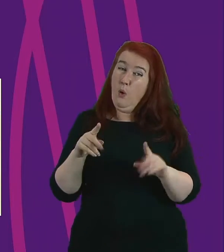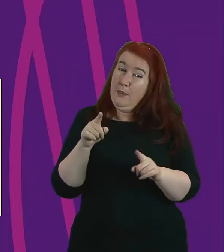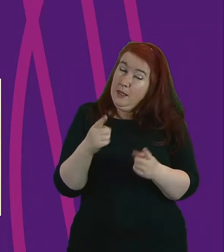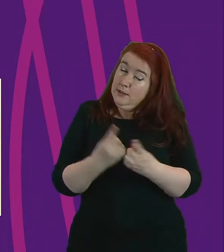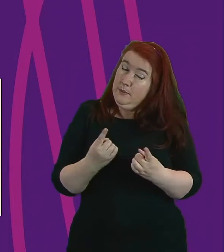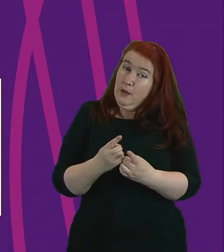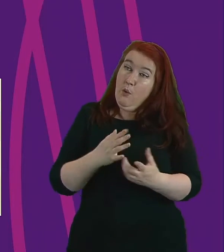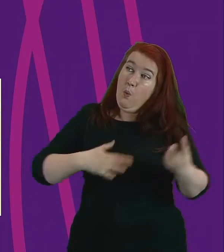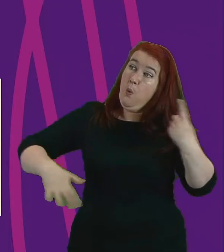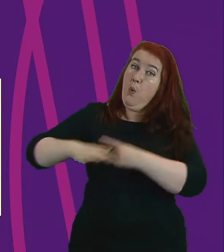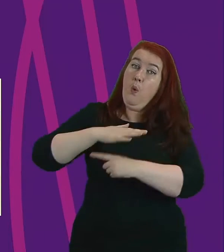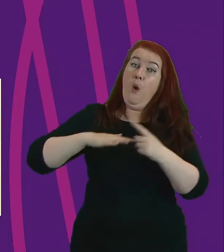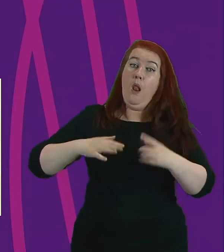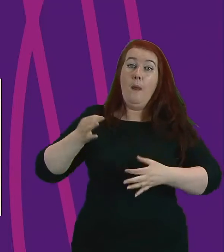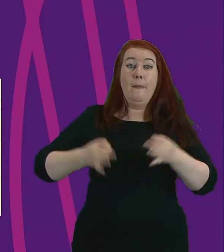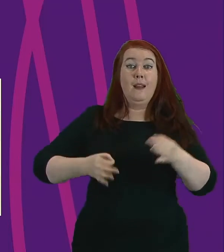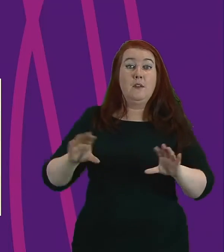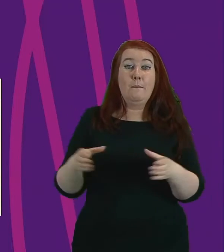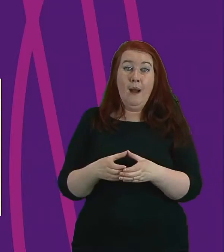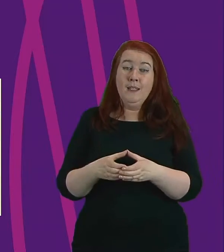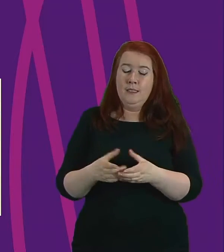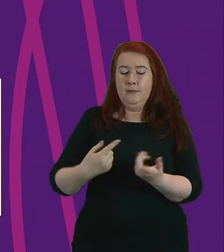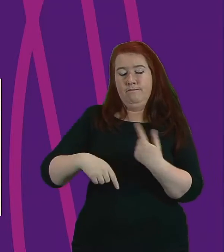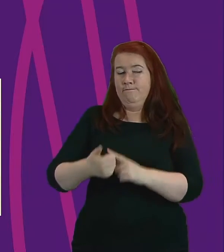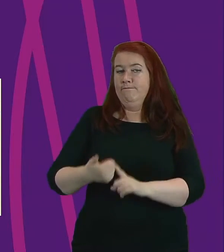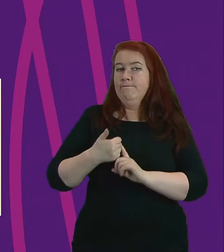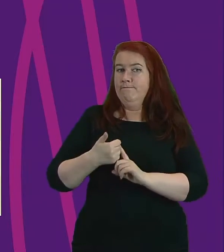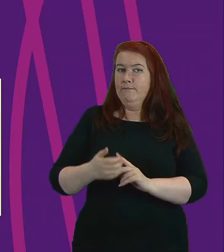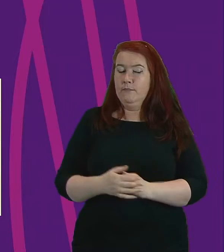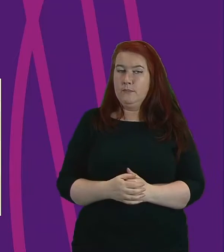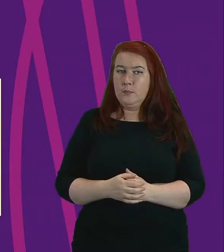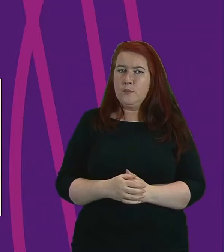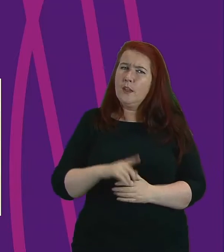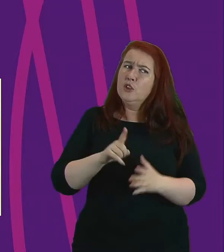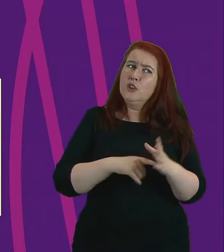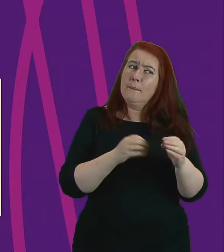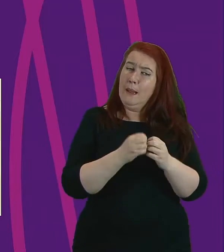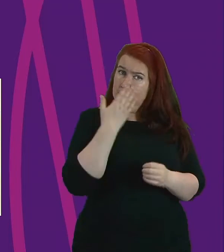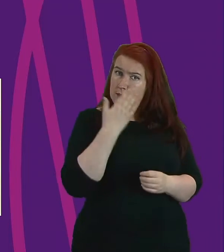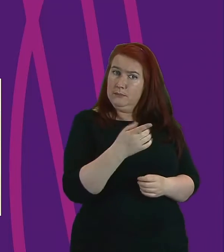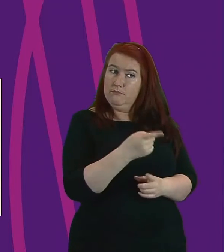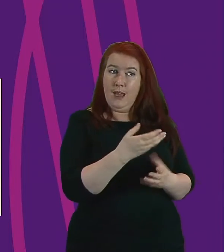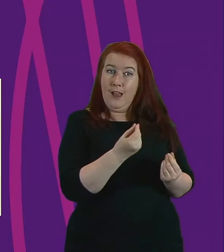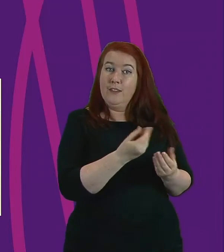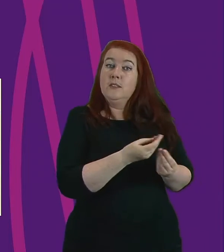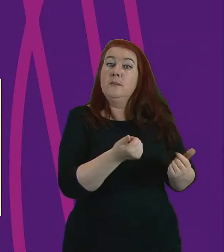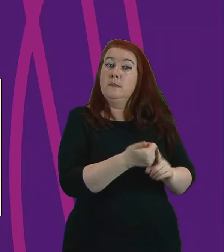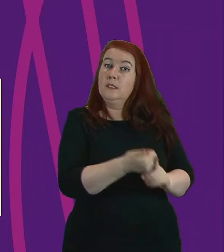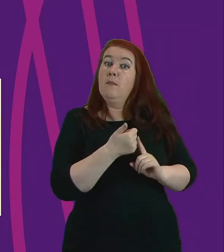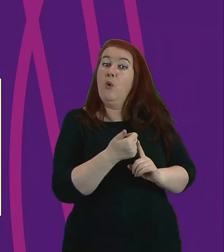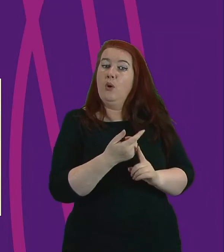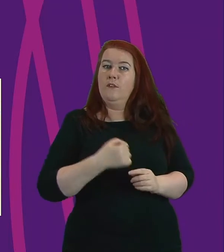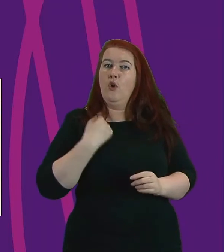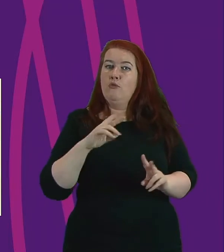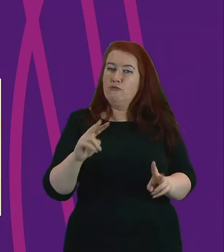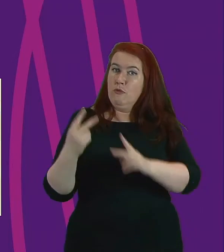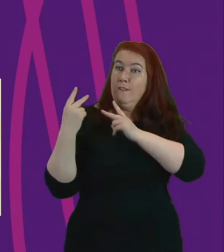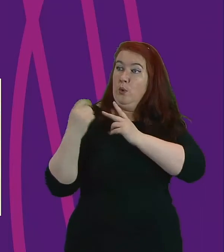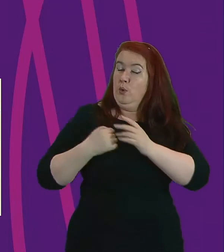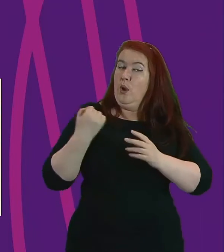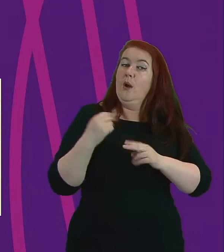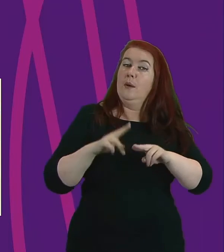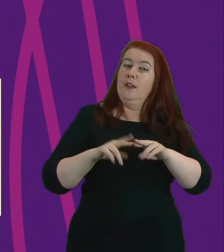parties in this chamber come back. And I think I heard Jackie Baillie at least indicating some form of support there for a review of the fiscal